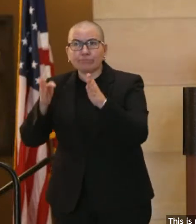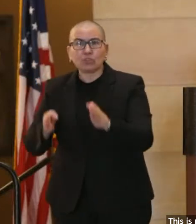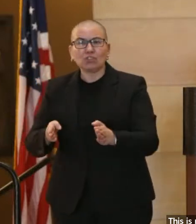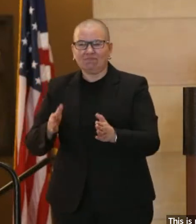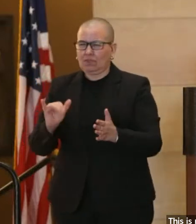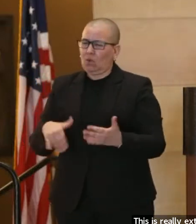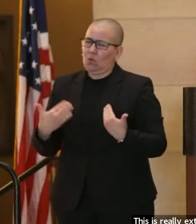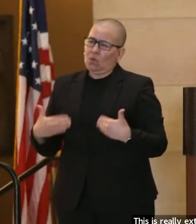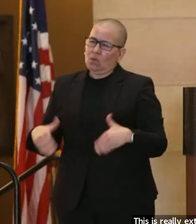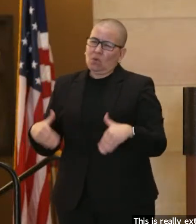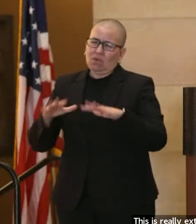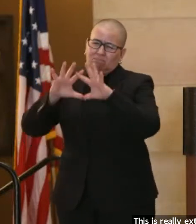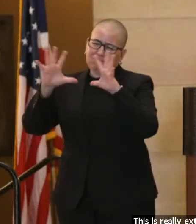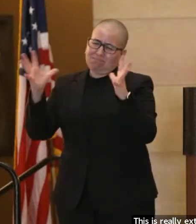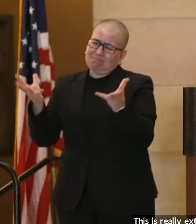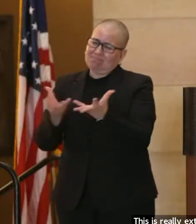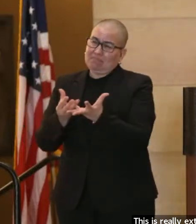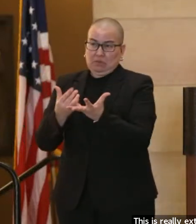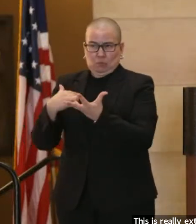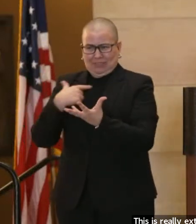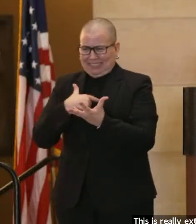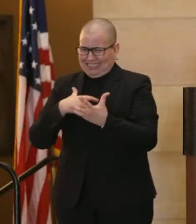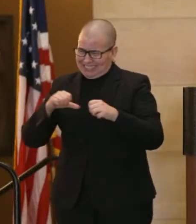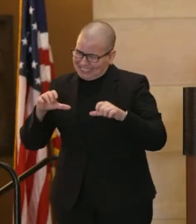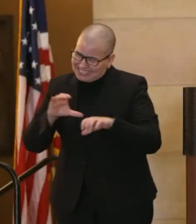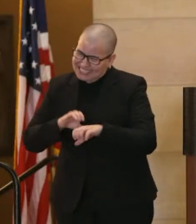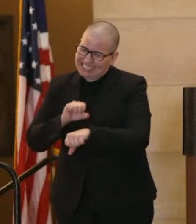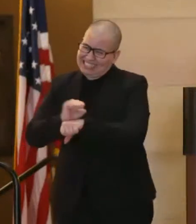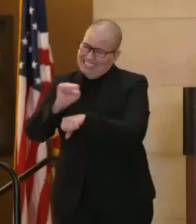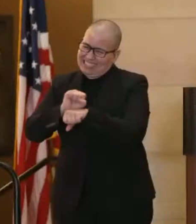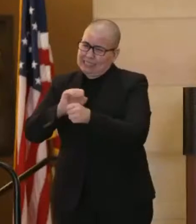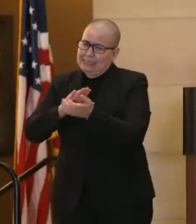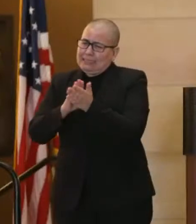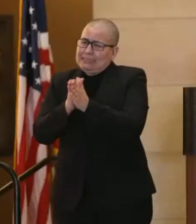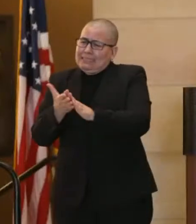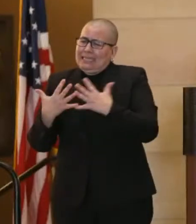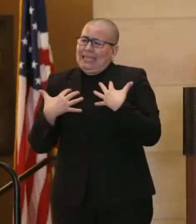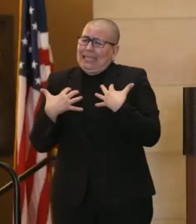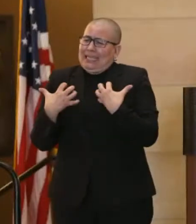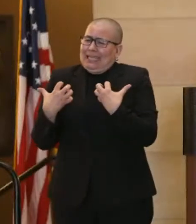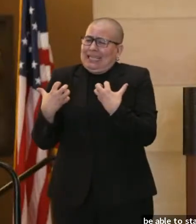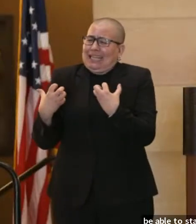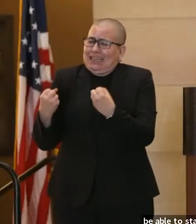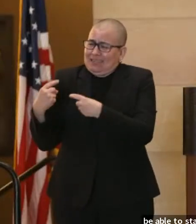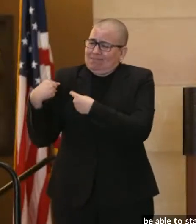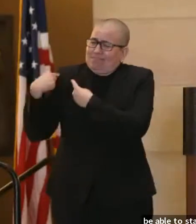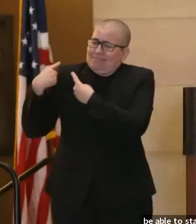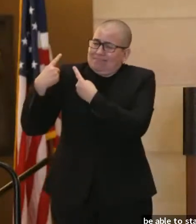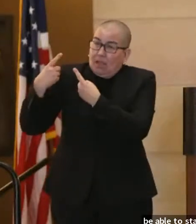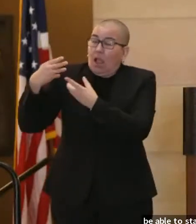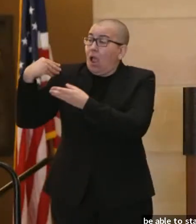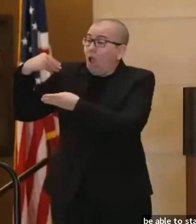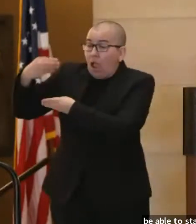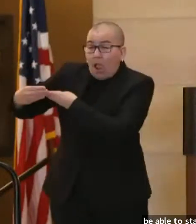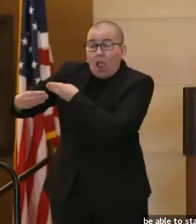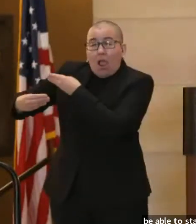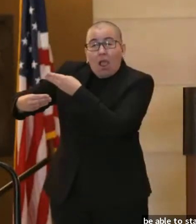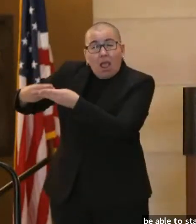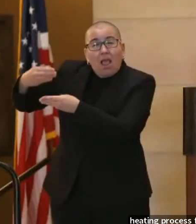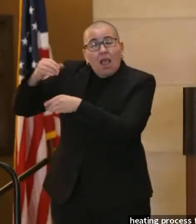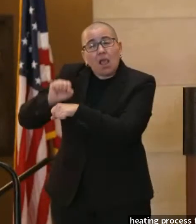work and also the healing process for what has been happening, you know, for generations now. We are